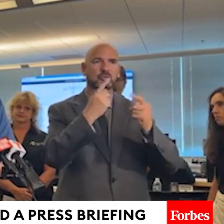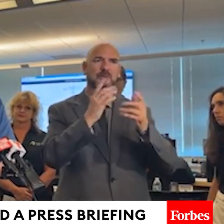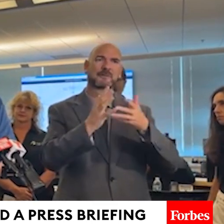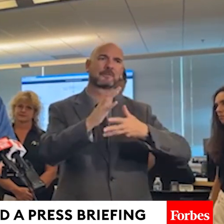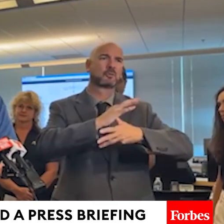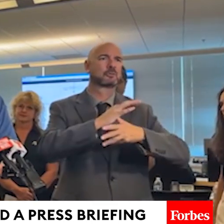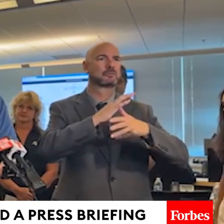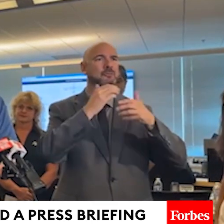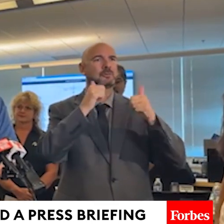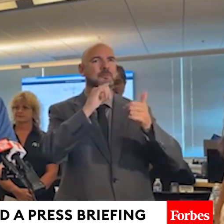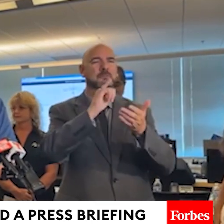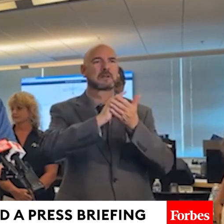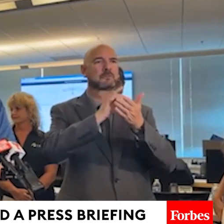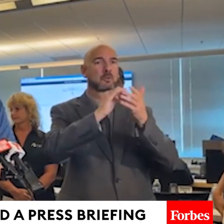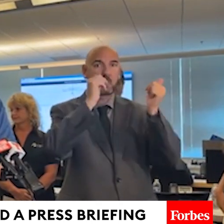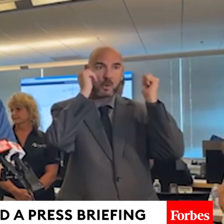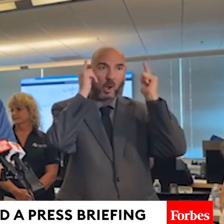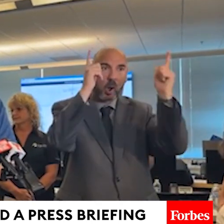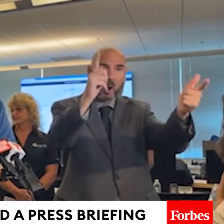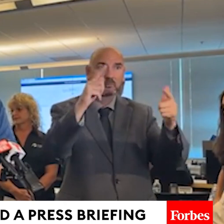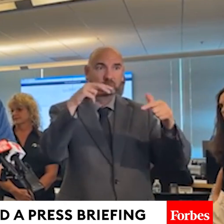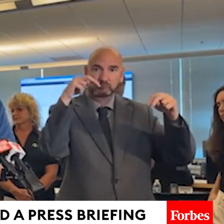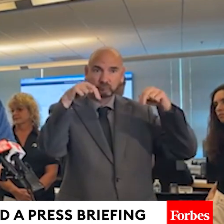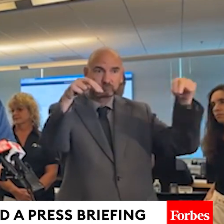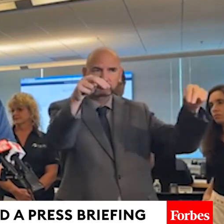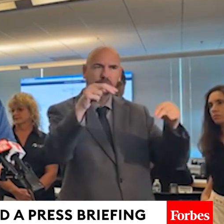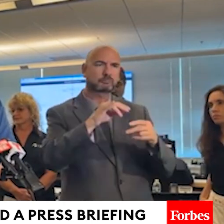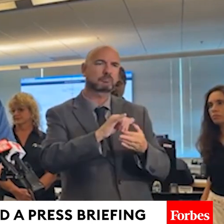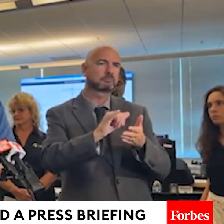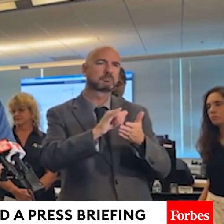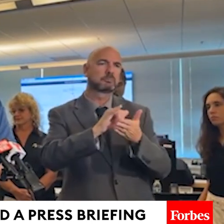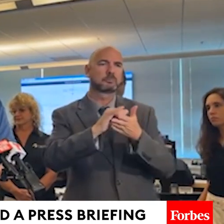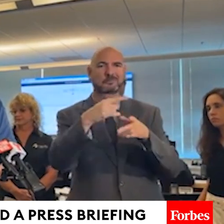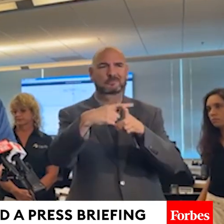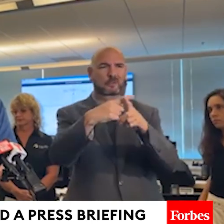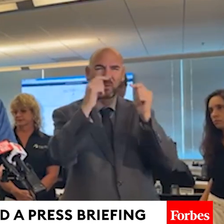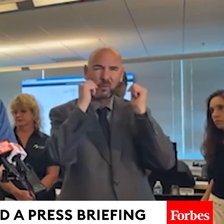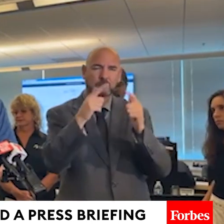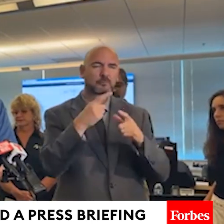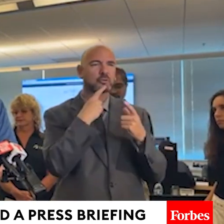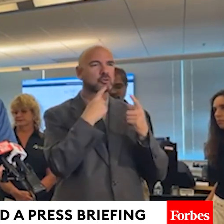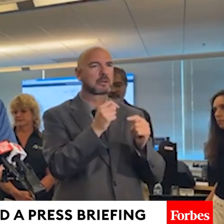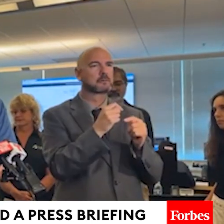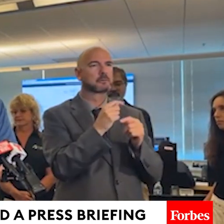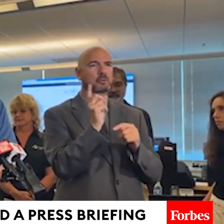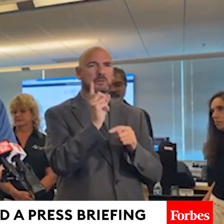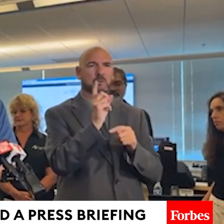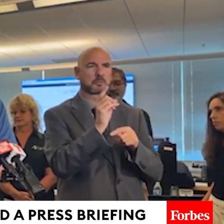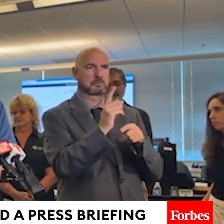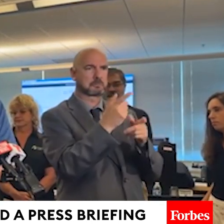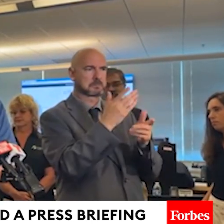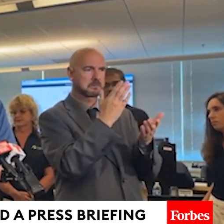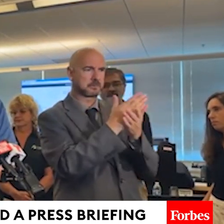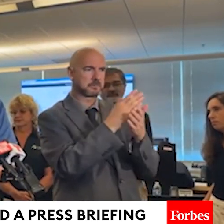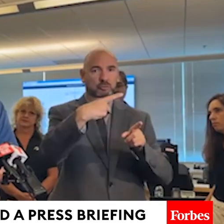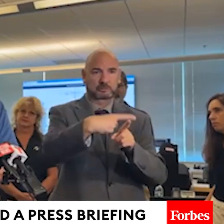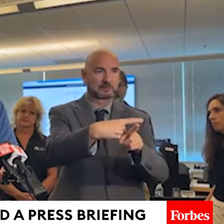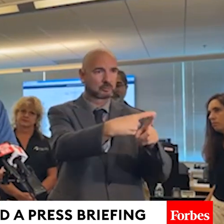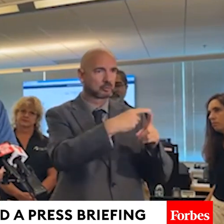every intersection, and that's why our officers are covering the majority of them, and we're working with mobility to have stop signs placed in the